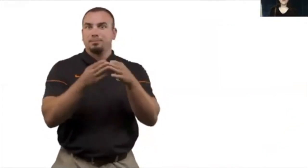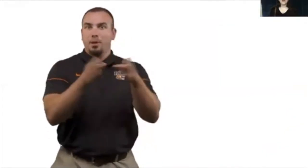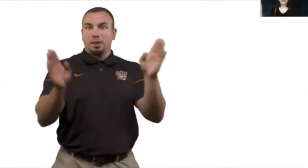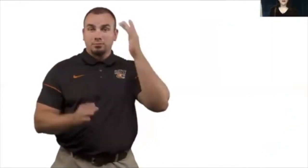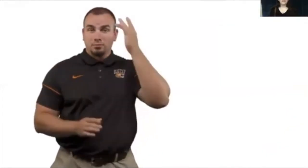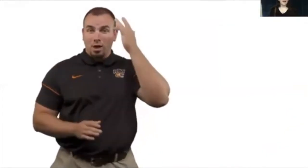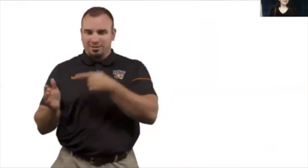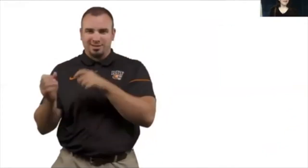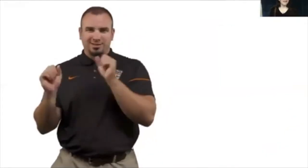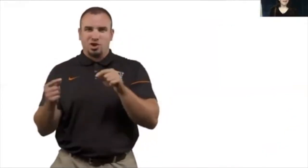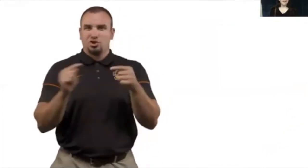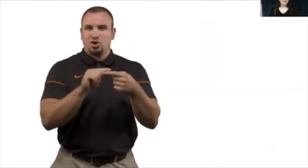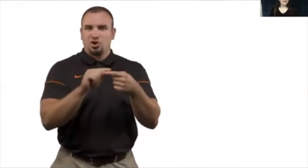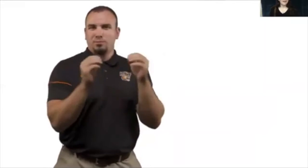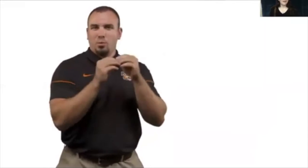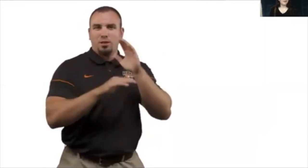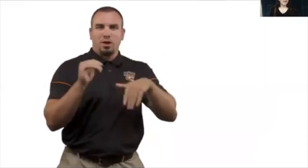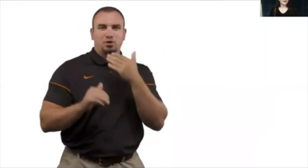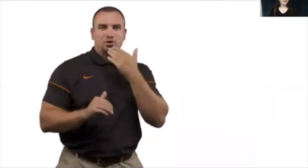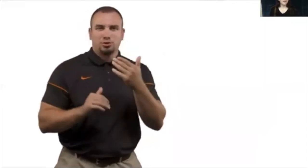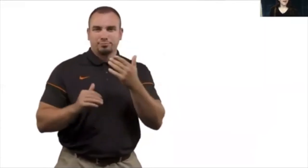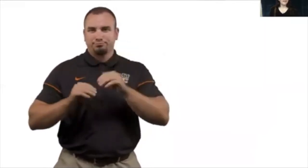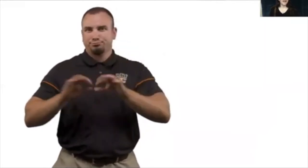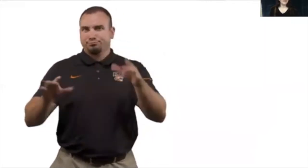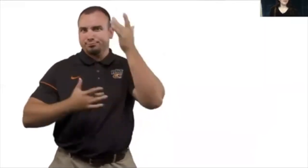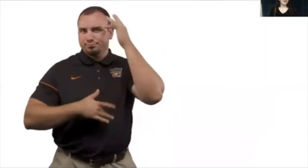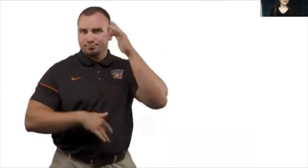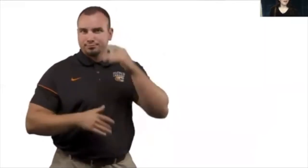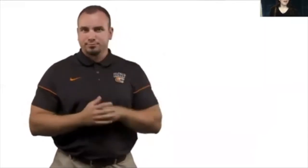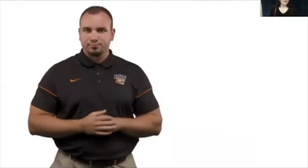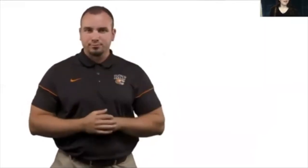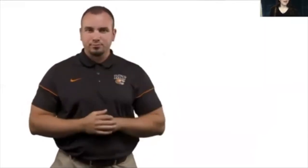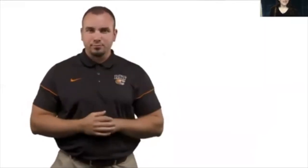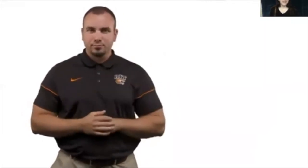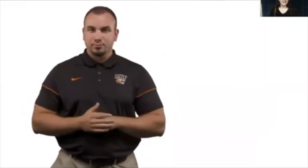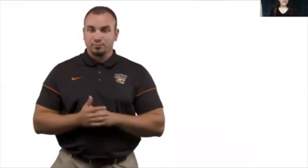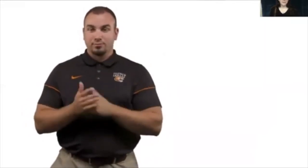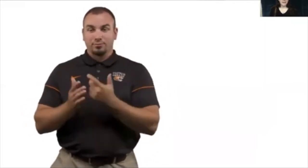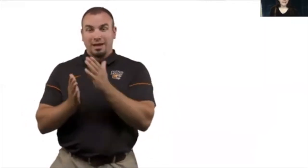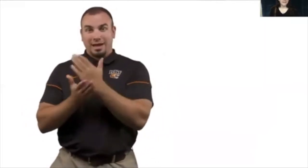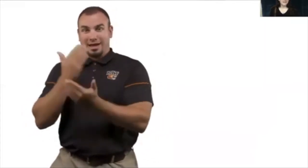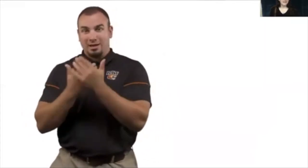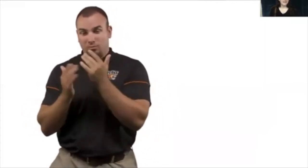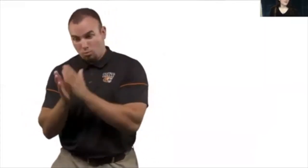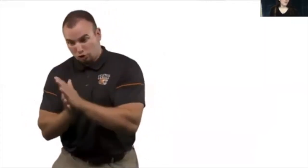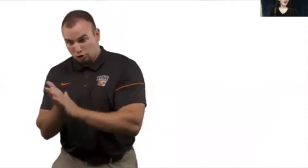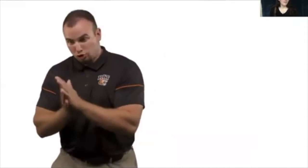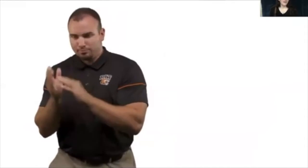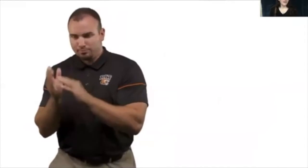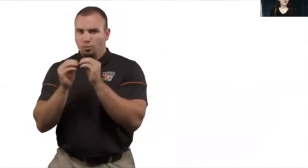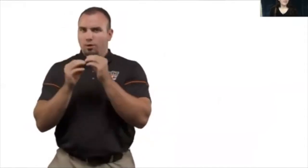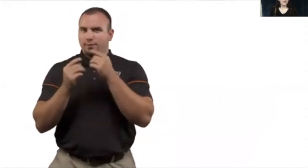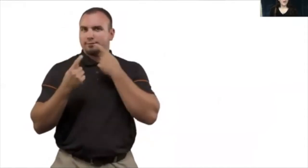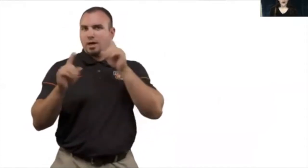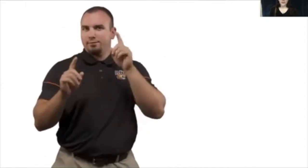Now, when we're talking about gloves, it's not recommended that you're using gloves in any open area because, honestly, they can spread disease and do more harm than